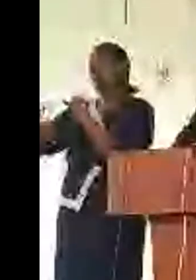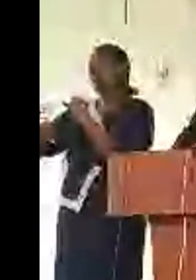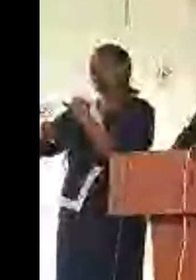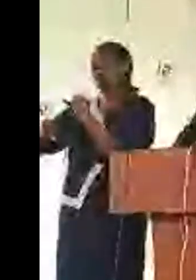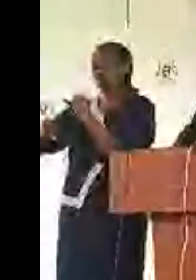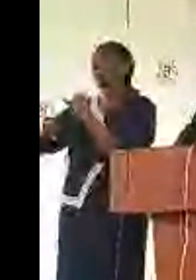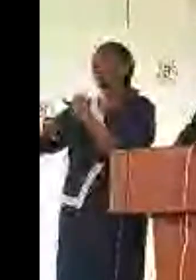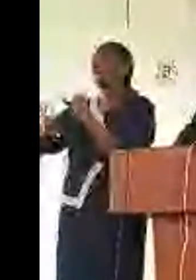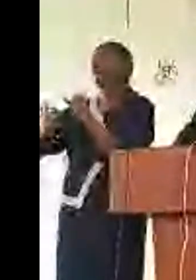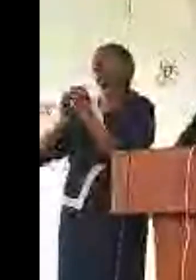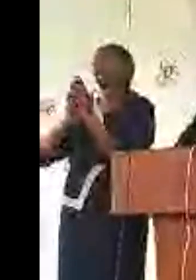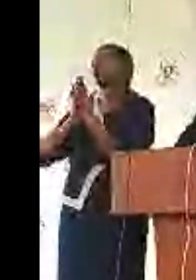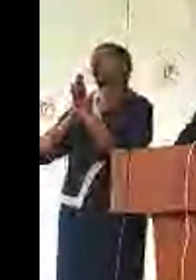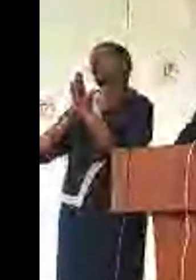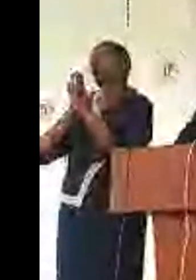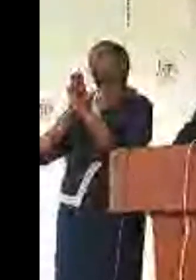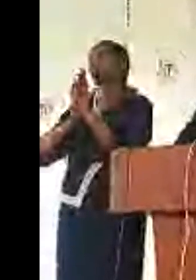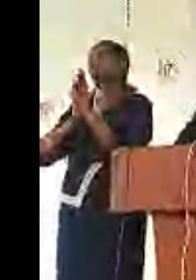Finally,